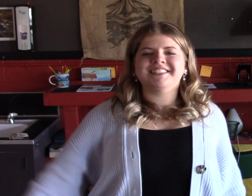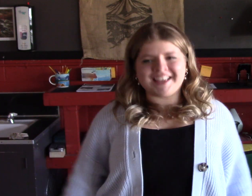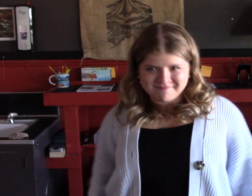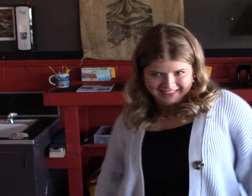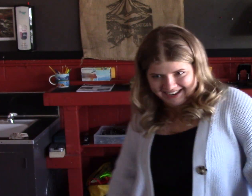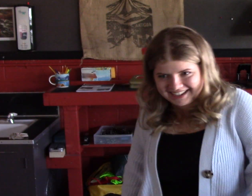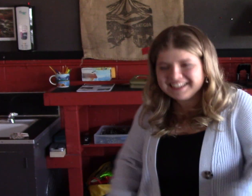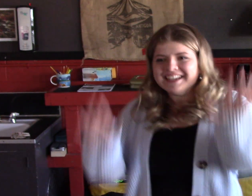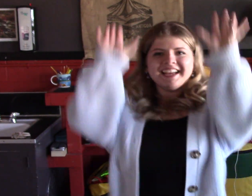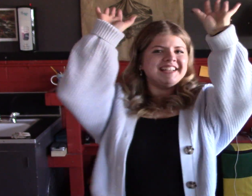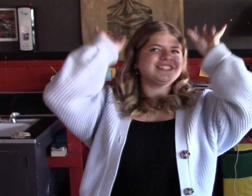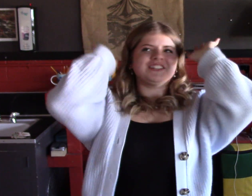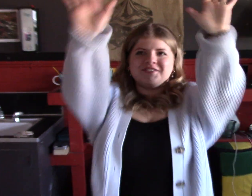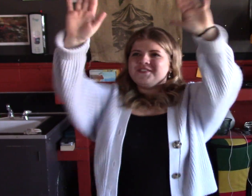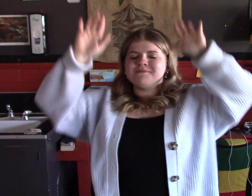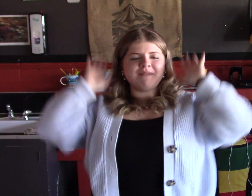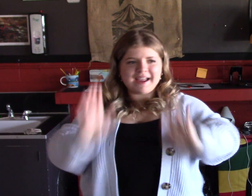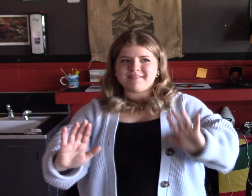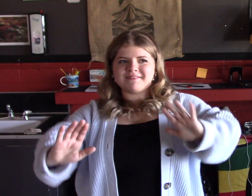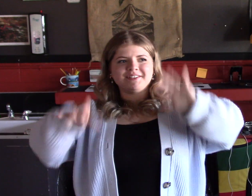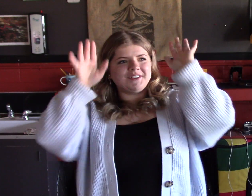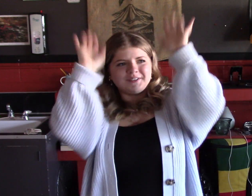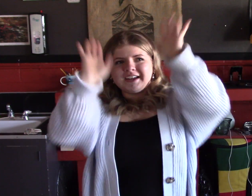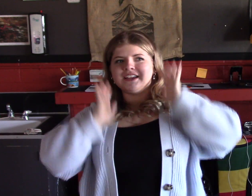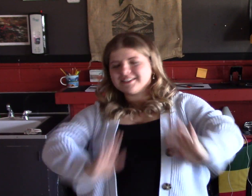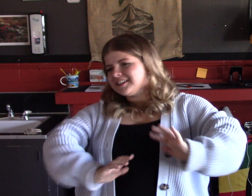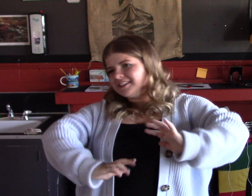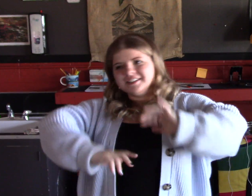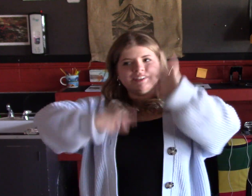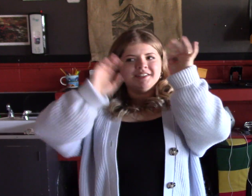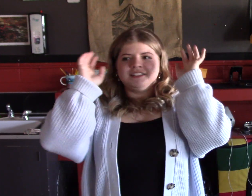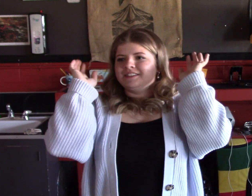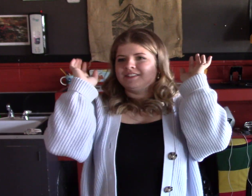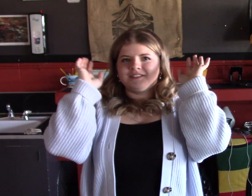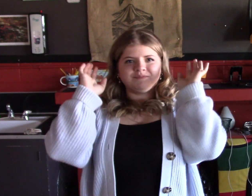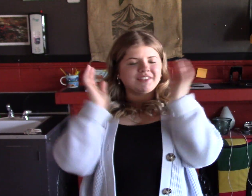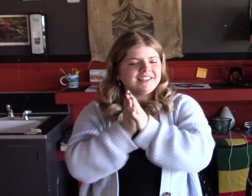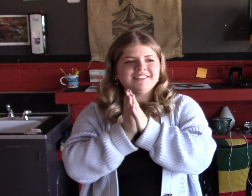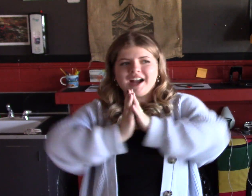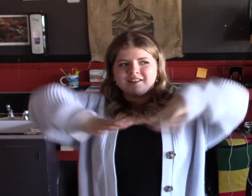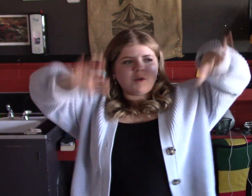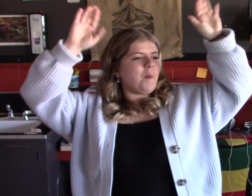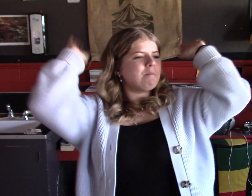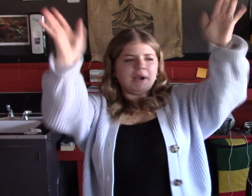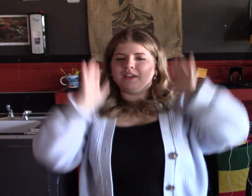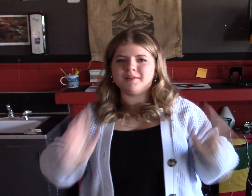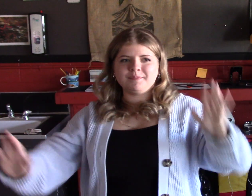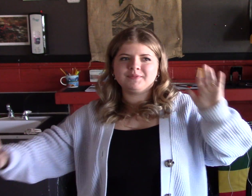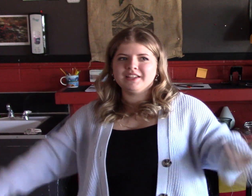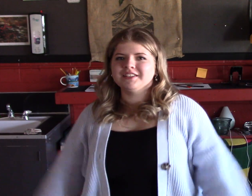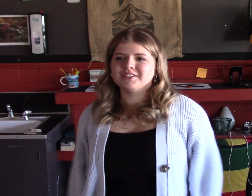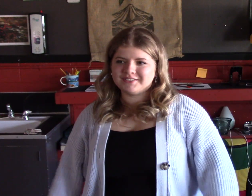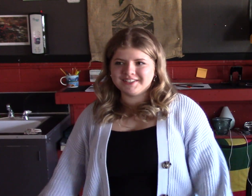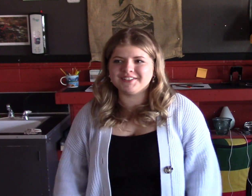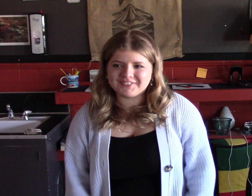same thing. It's just bam, great. Like a big old high 10. Yeah, bam.